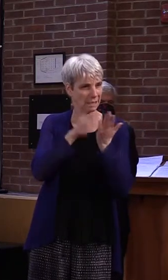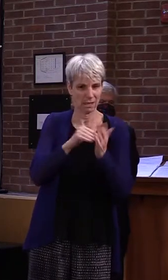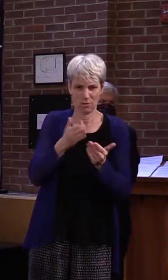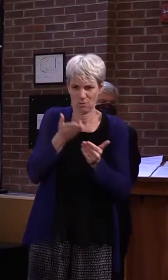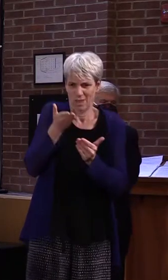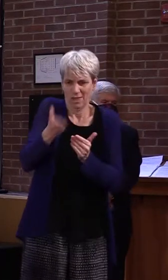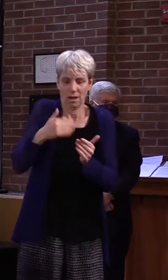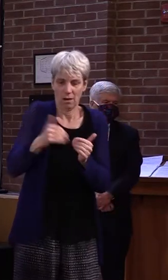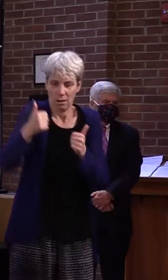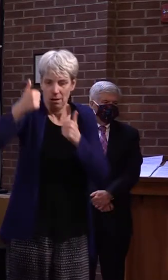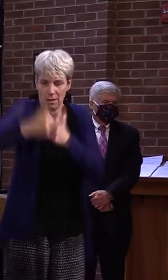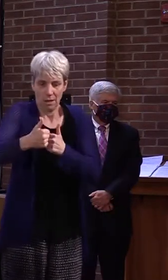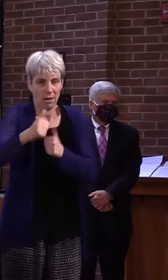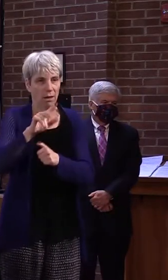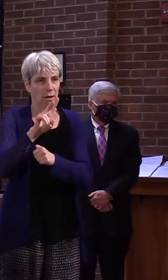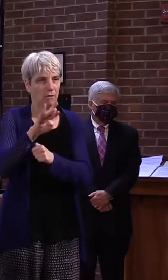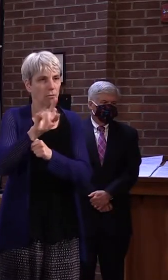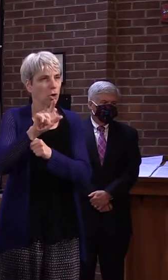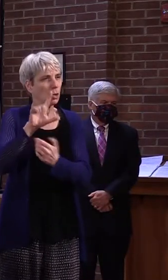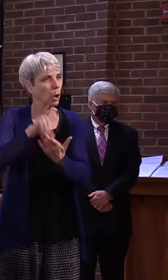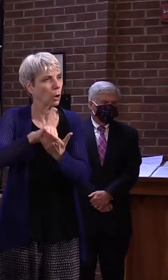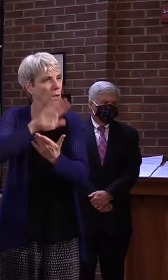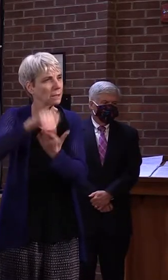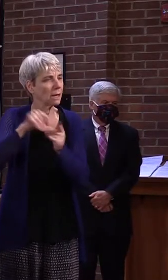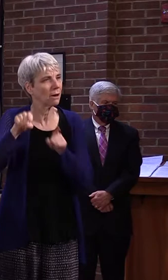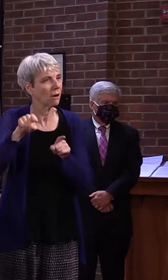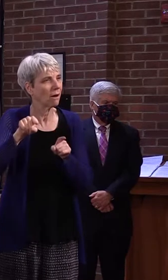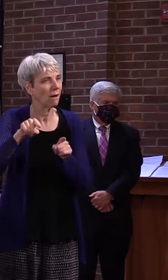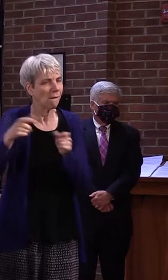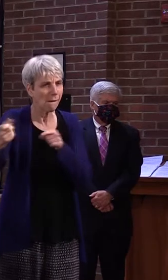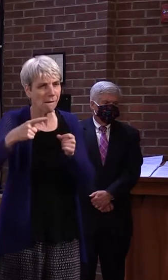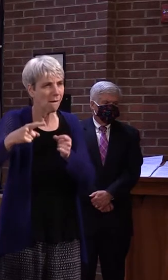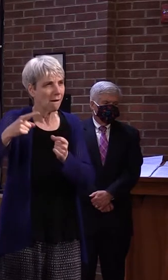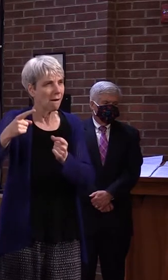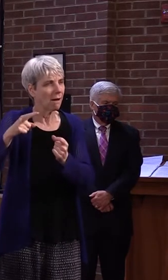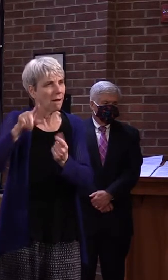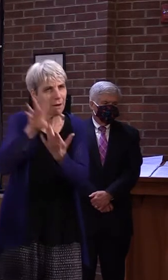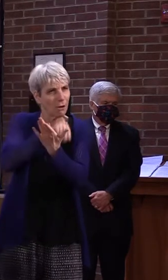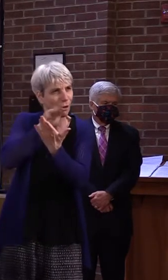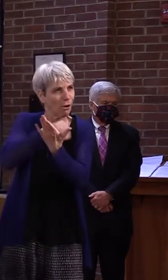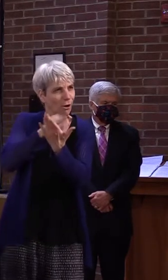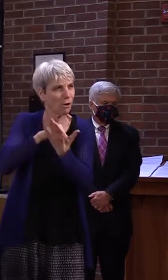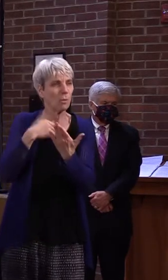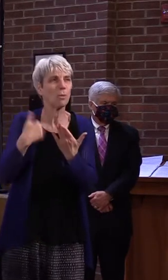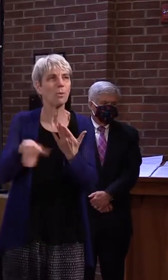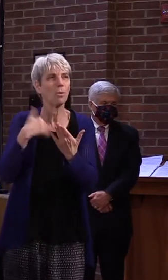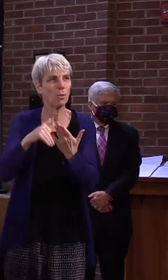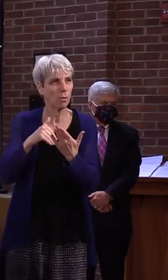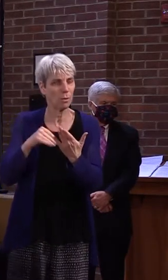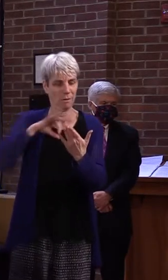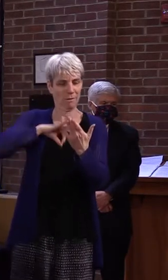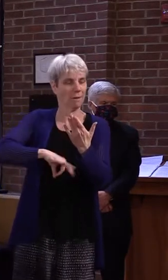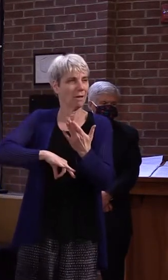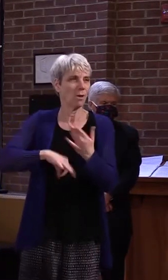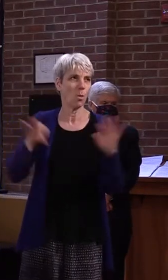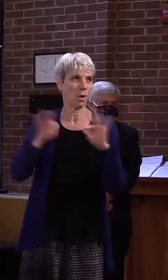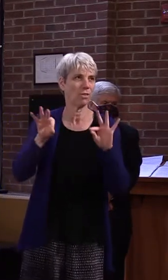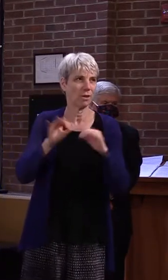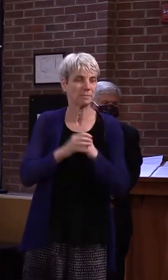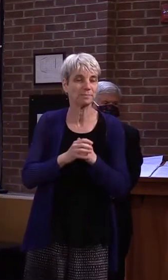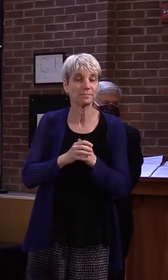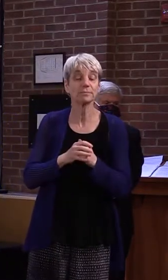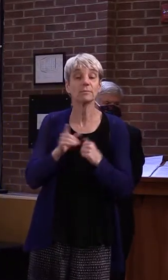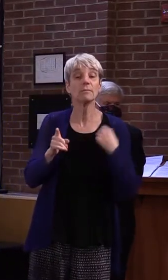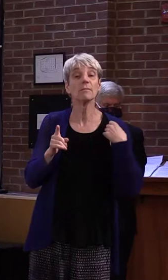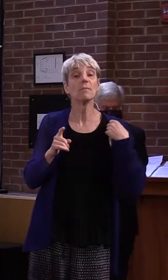it's interesting to note how this emergency has expanded the center's use of online learning in new, innovative ways. This